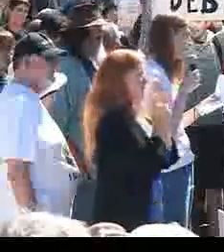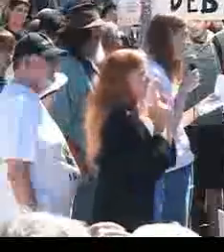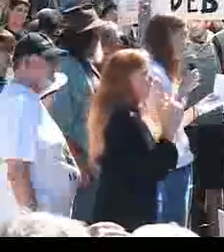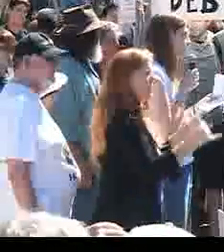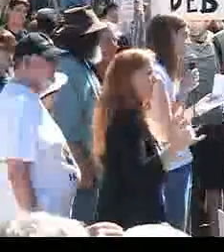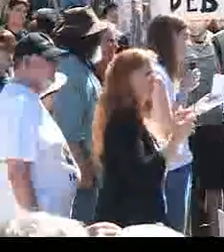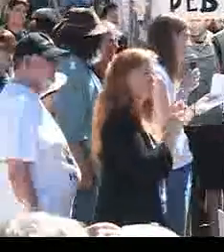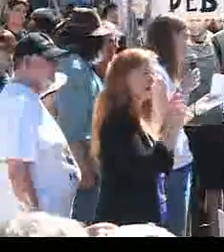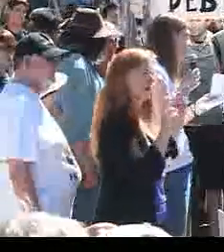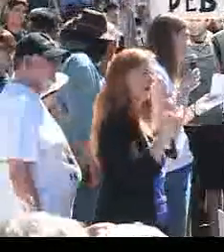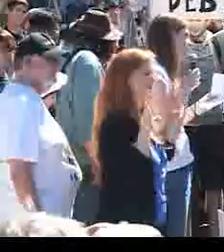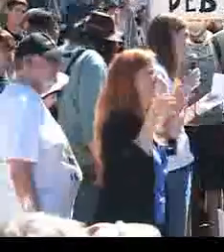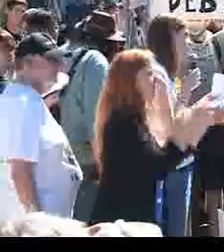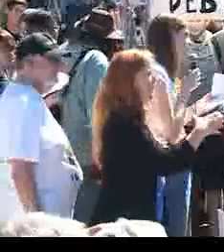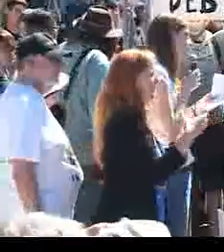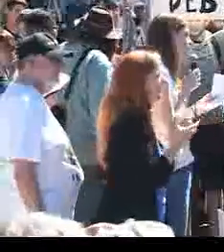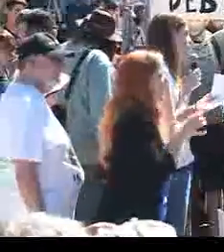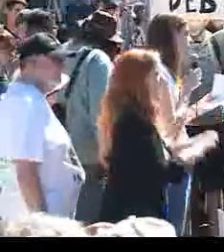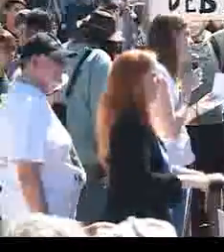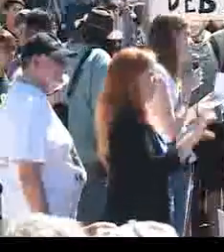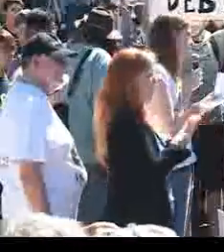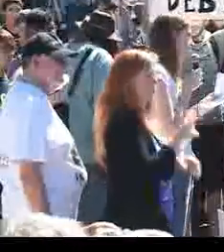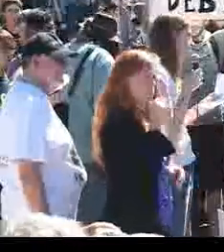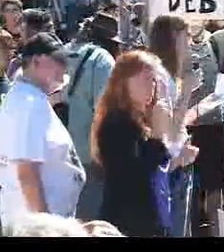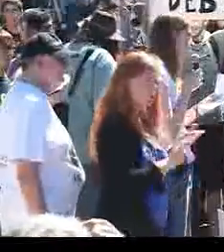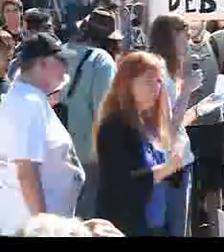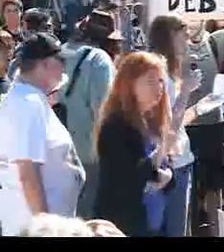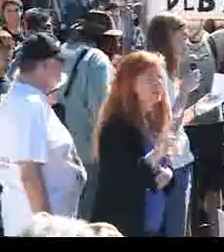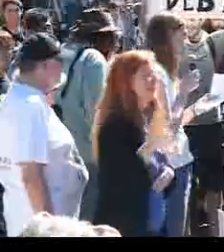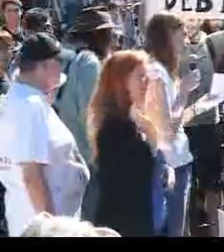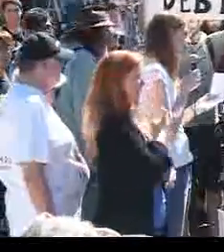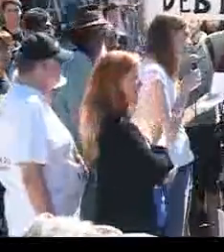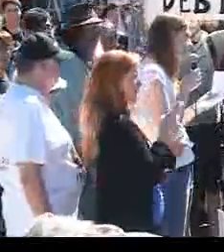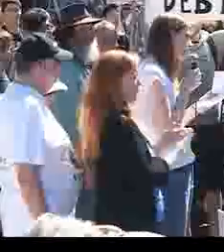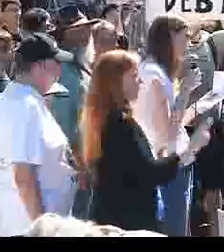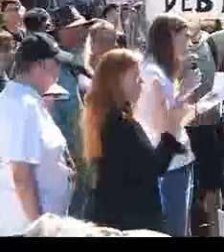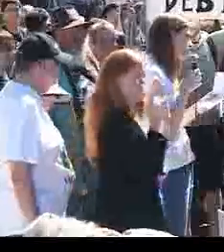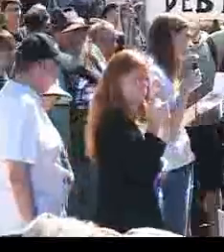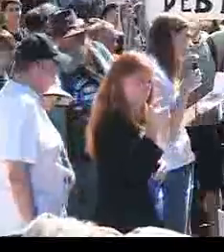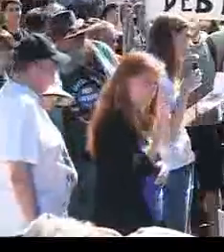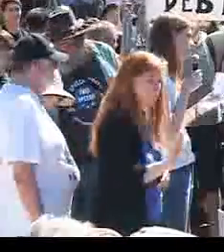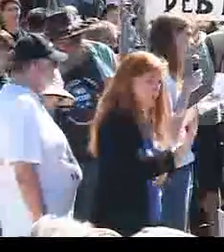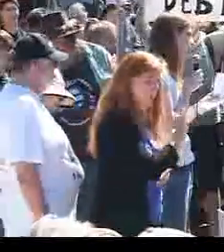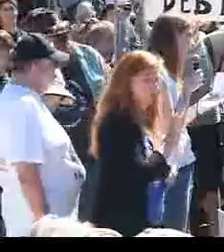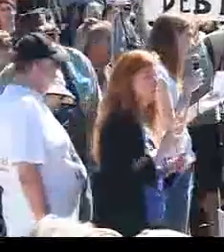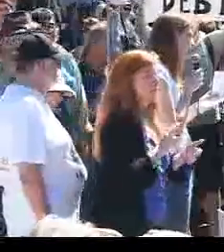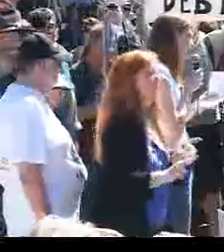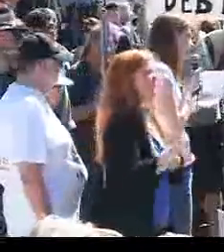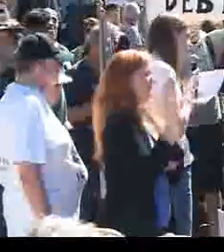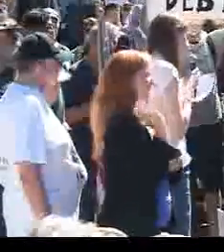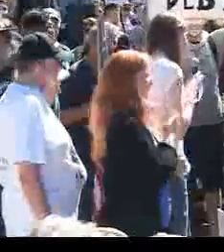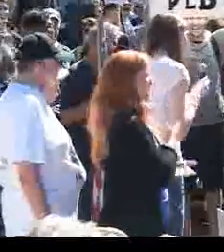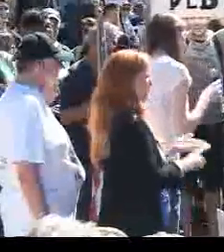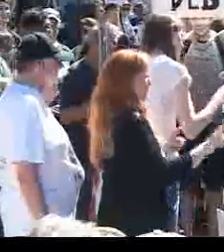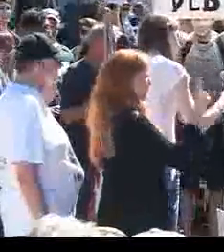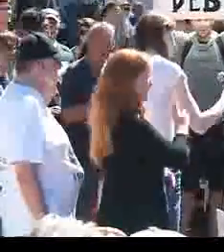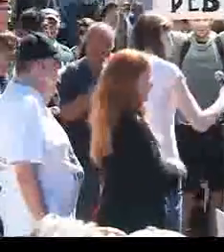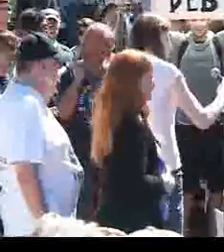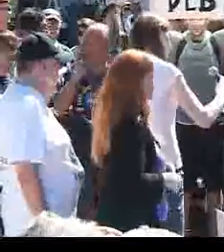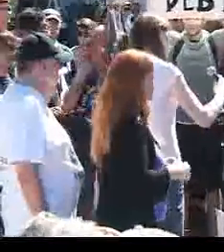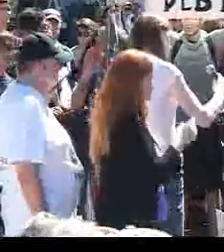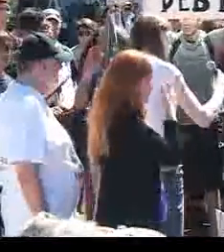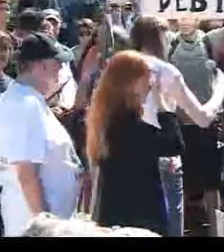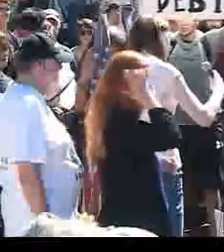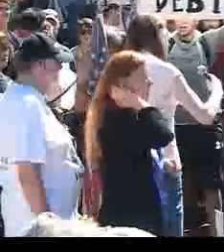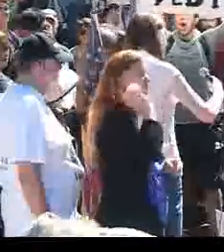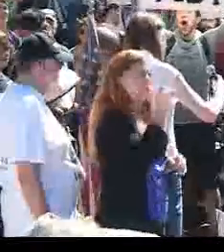action. Whose university? Yes. Our university. Whose university? Our university.